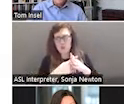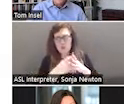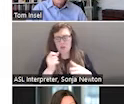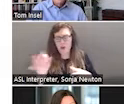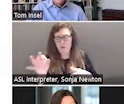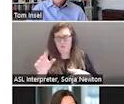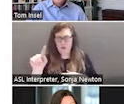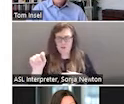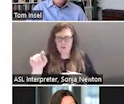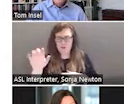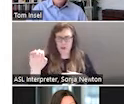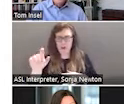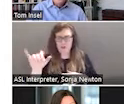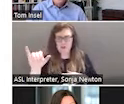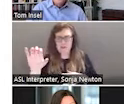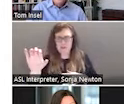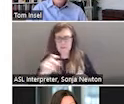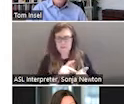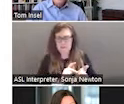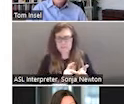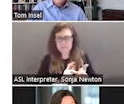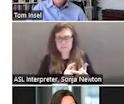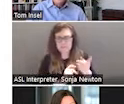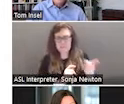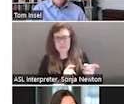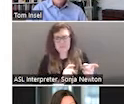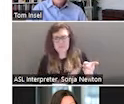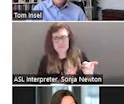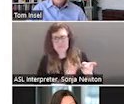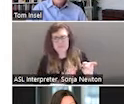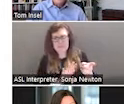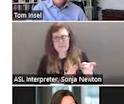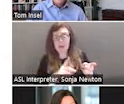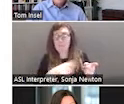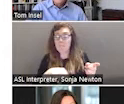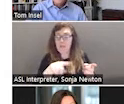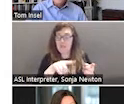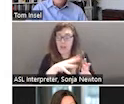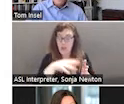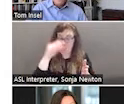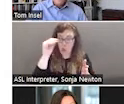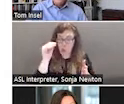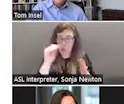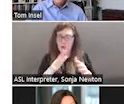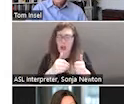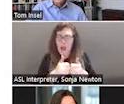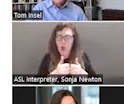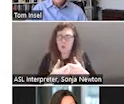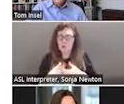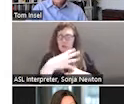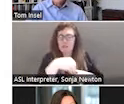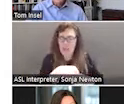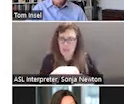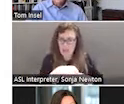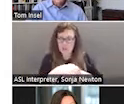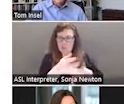culture. But they got there because they figured out not only how to engage and how to learn and how to hold themselves accountable, but how to